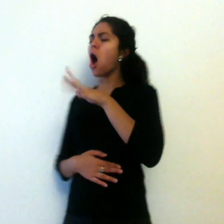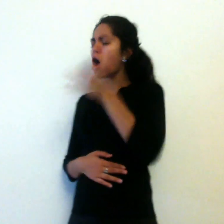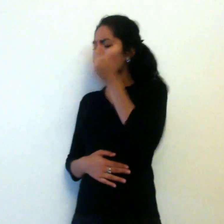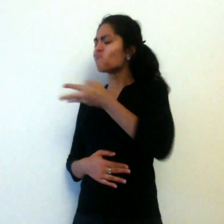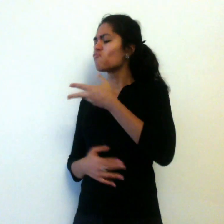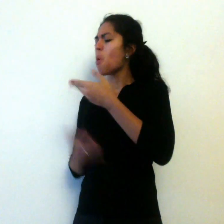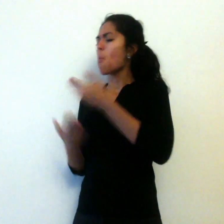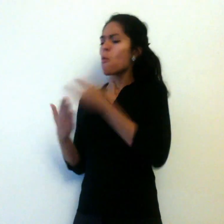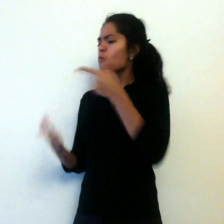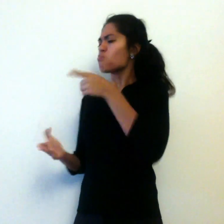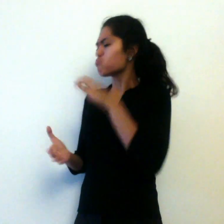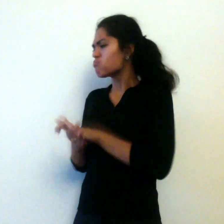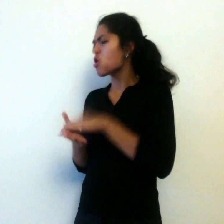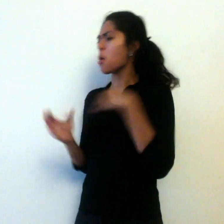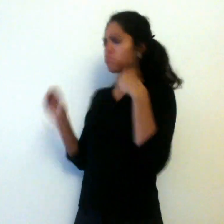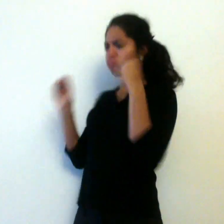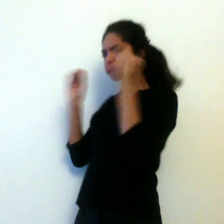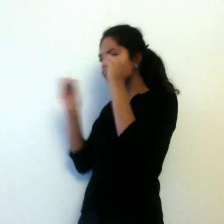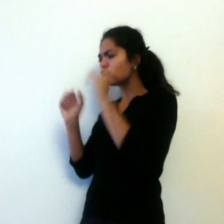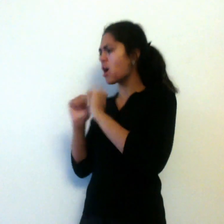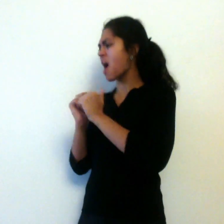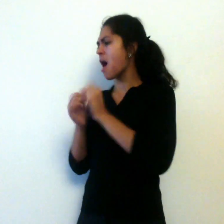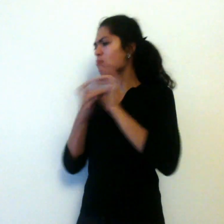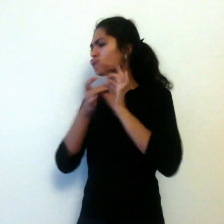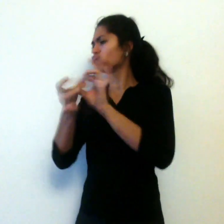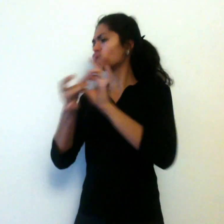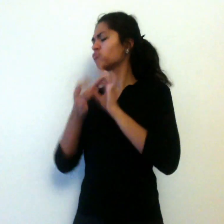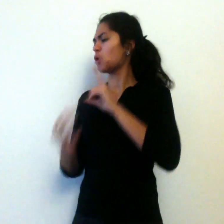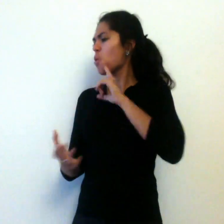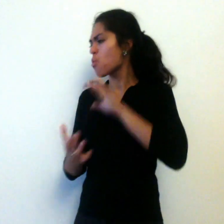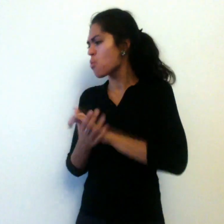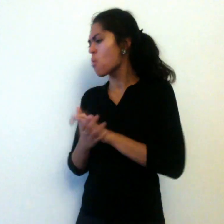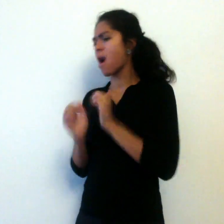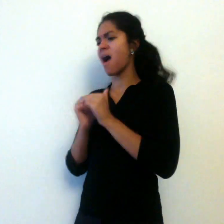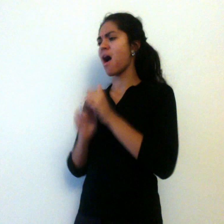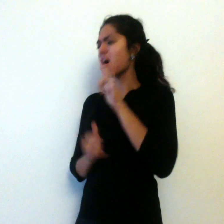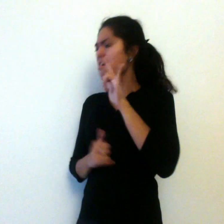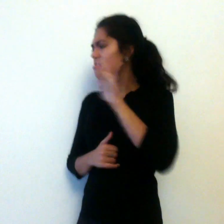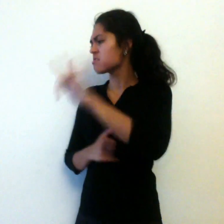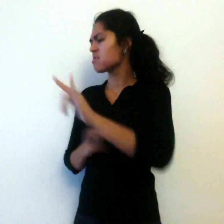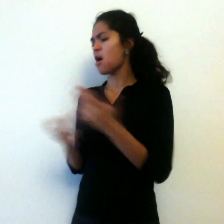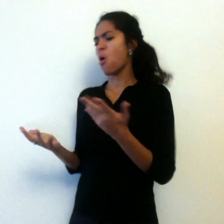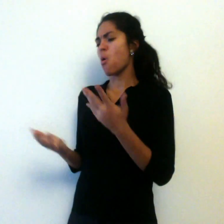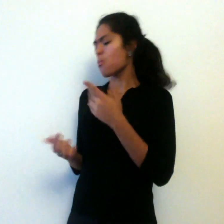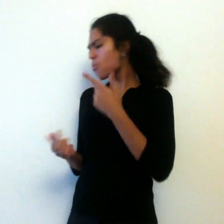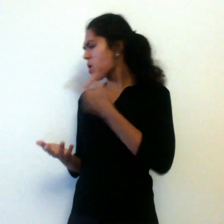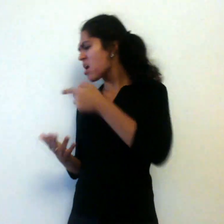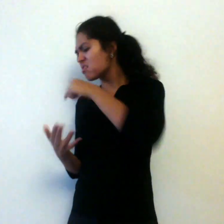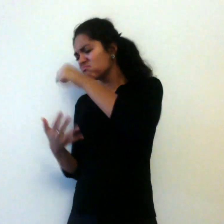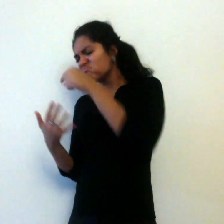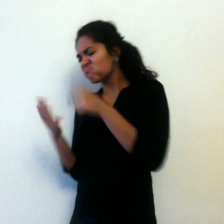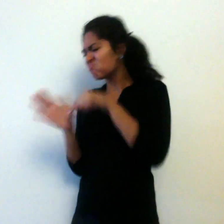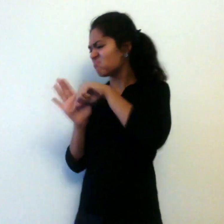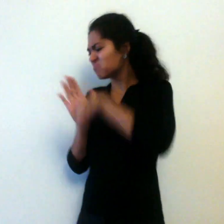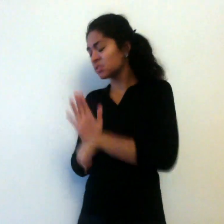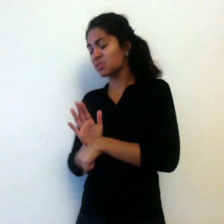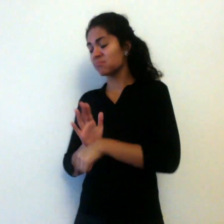about, how to relate to your wife, how to truly love a woman to whom you have pledged yourself. Nobody ever talked to me